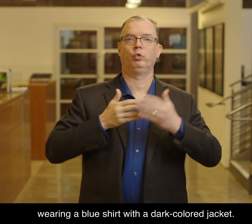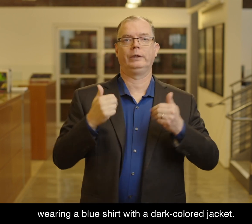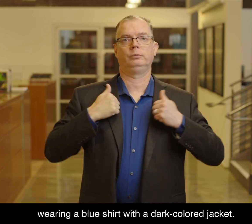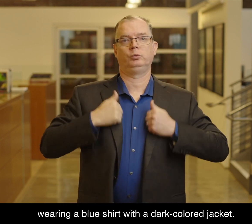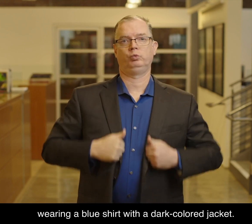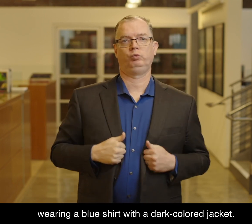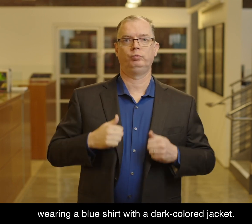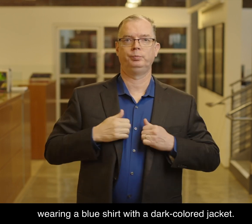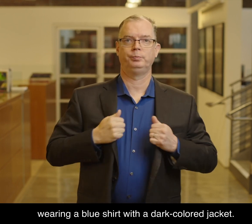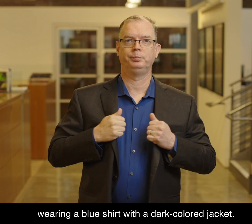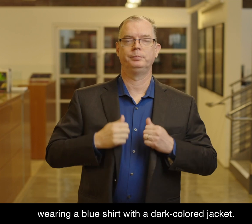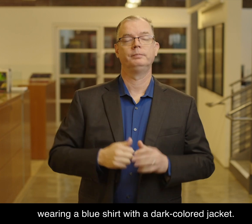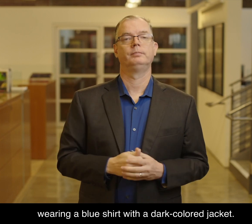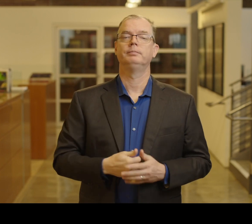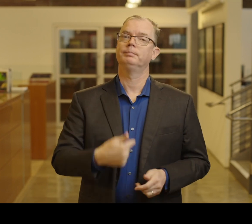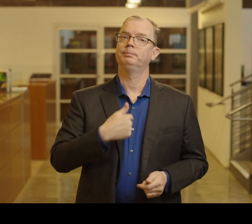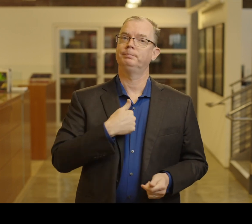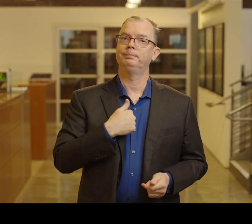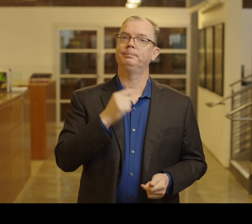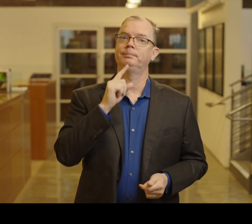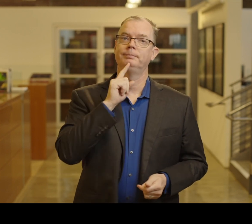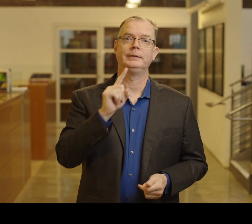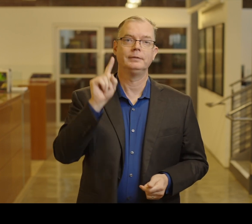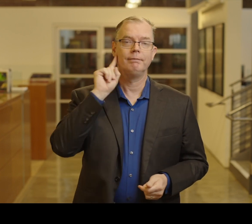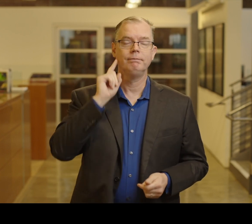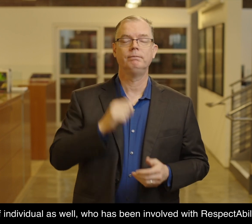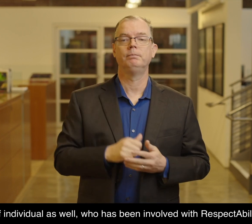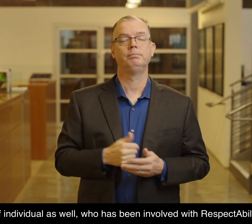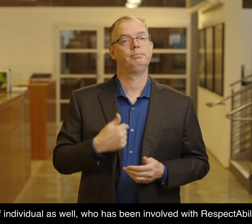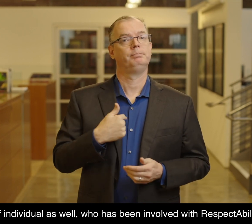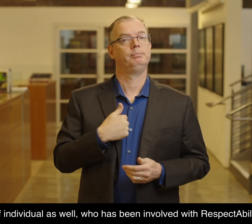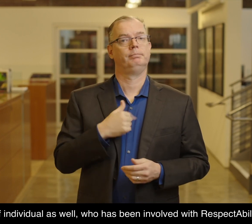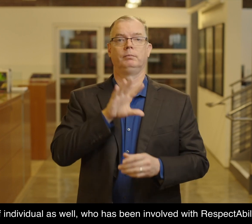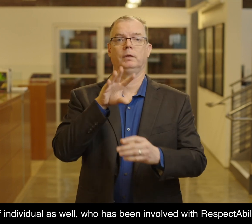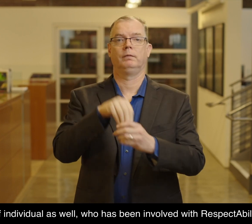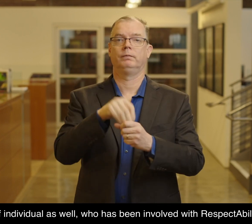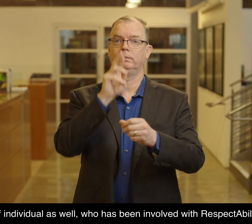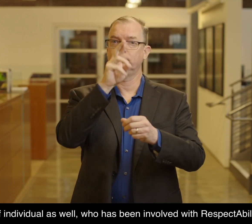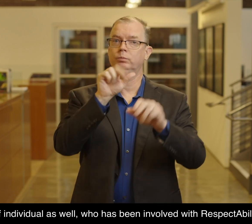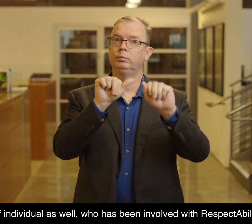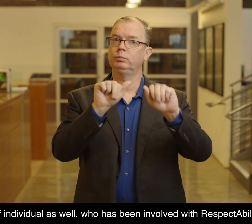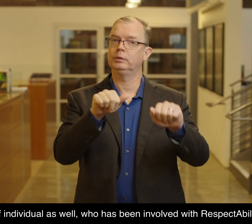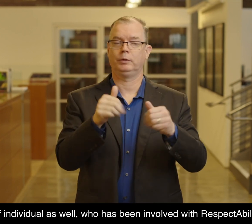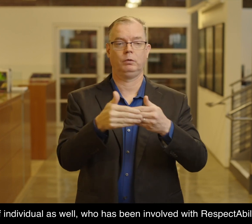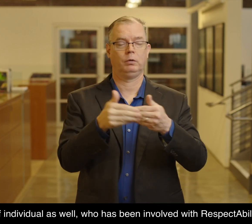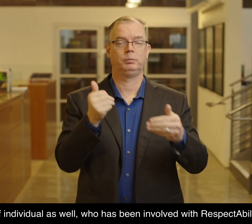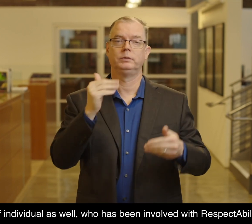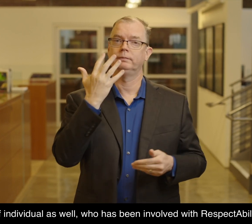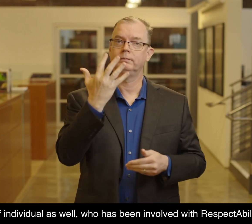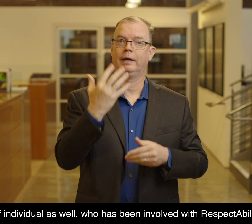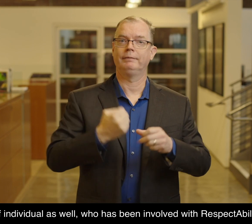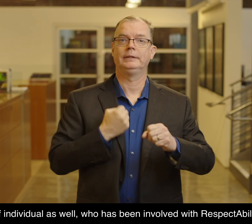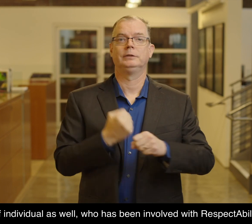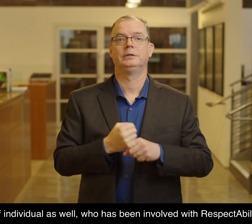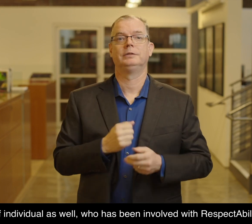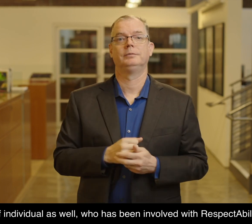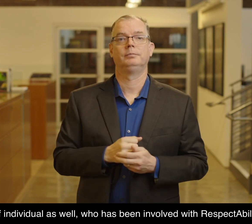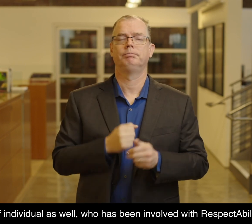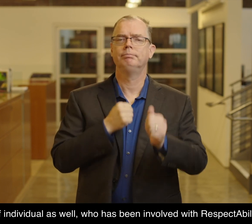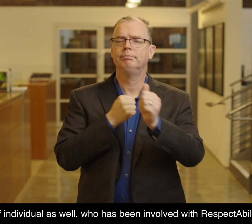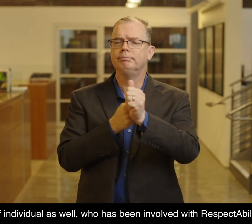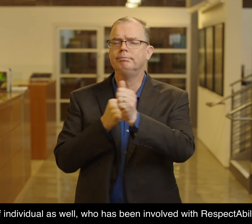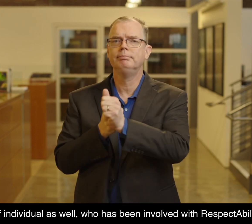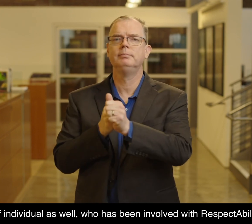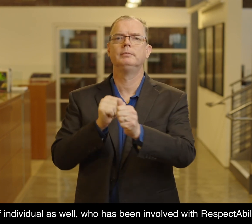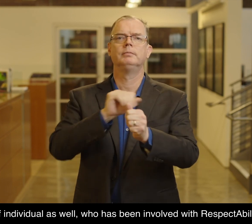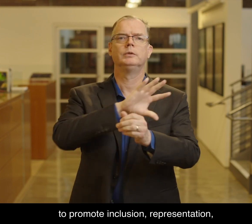a blue shirt with a dark-colored jacket. I am a deaf individual as well, who has been involved with RespectAbility